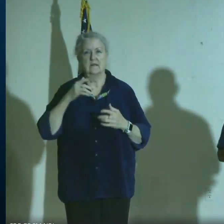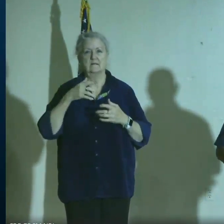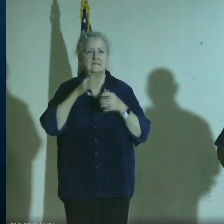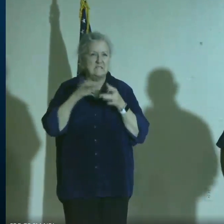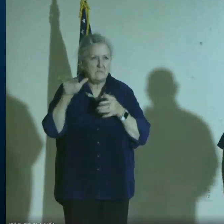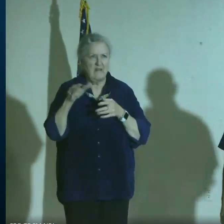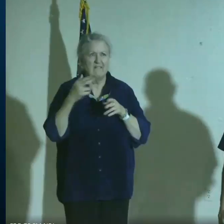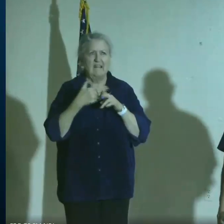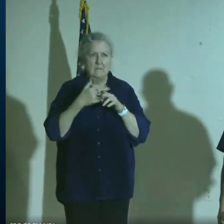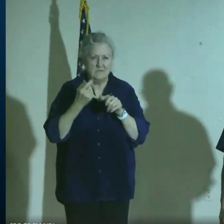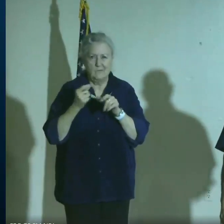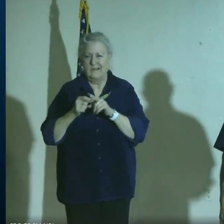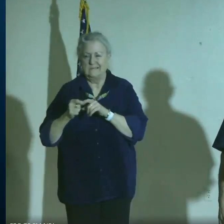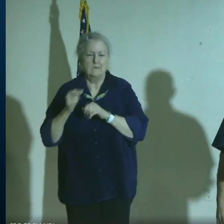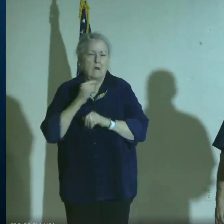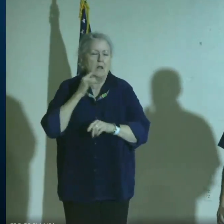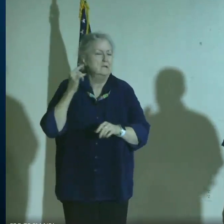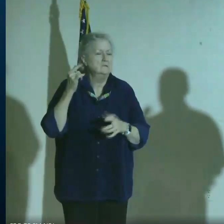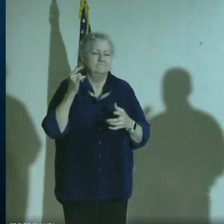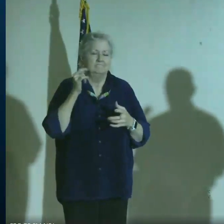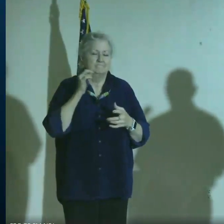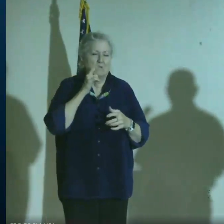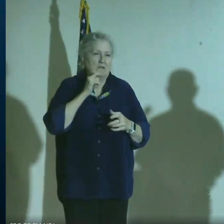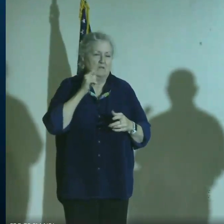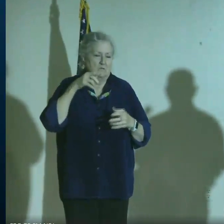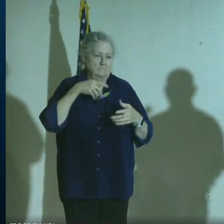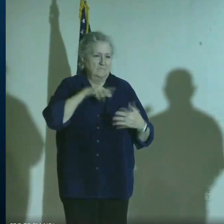So they don't have to do it for you, okay? Um,